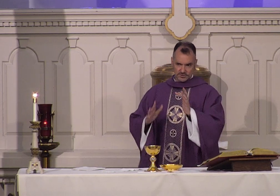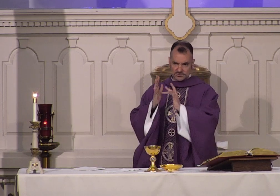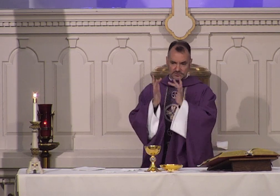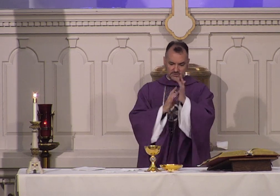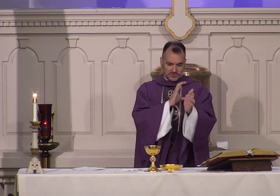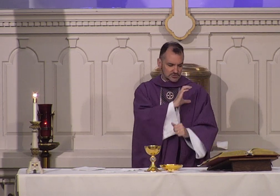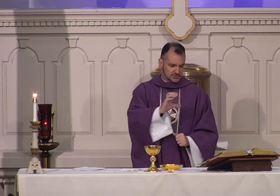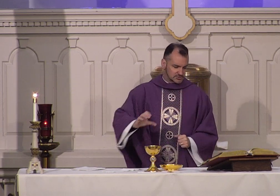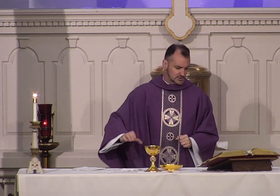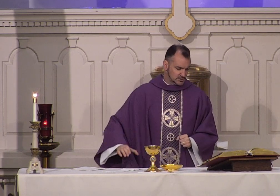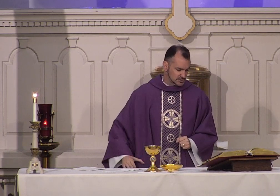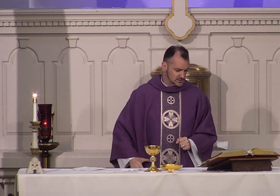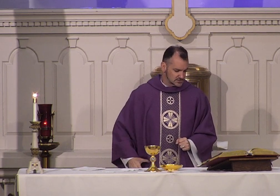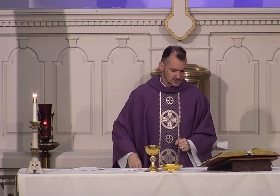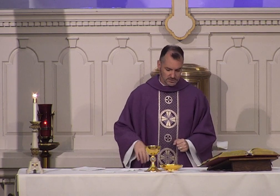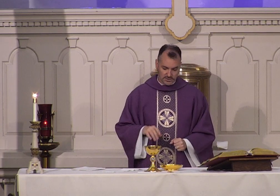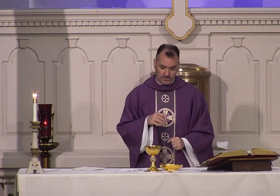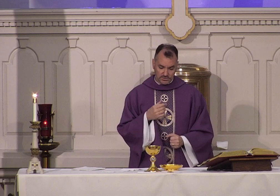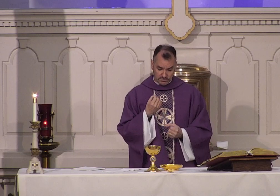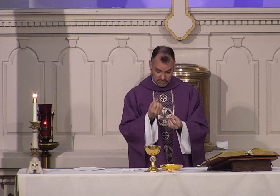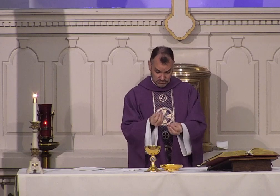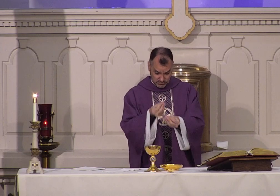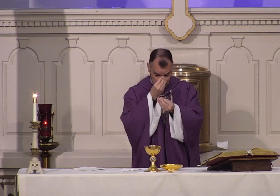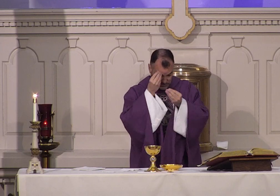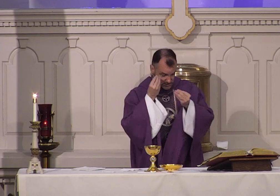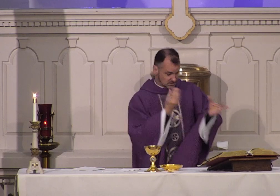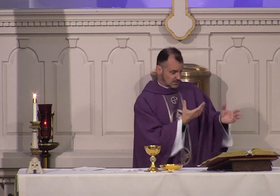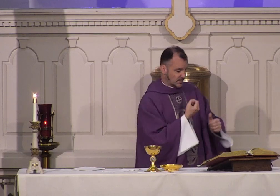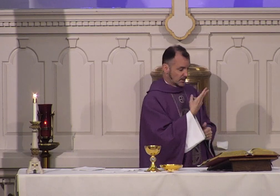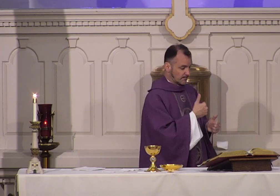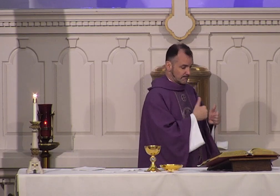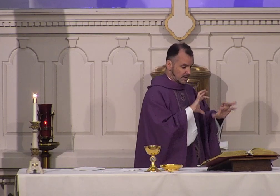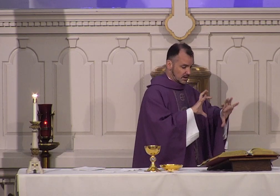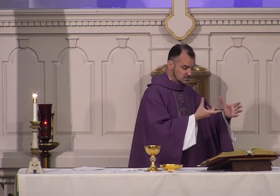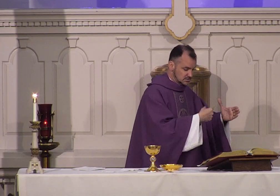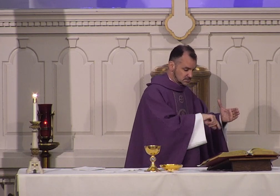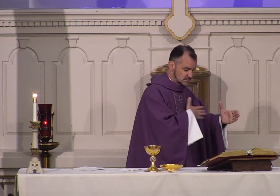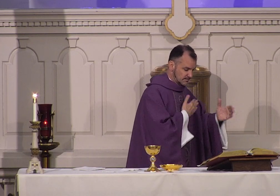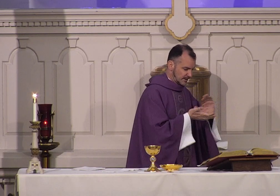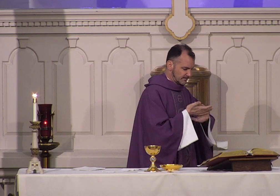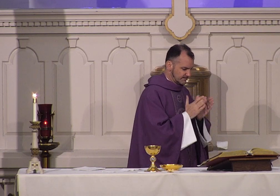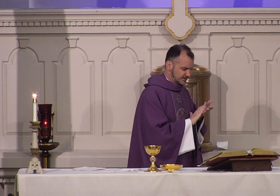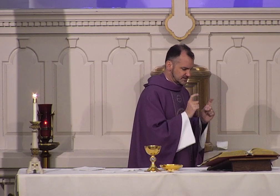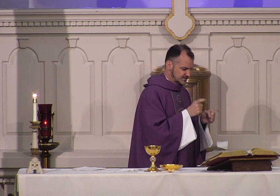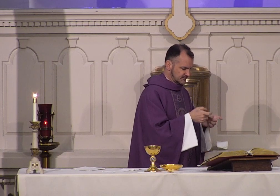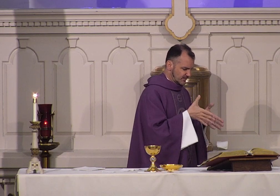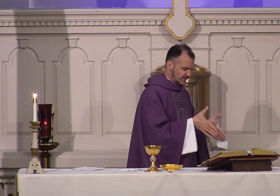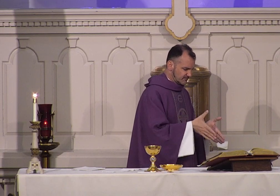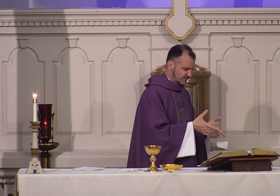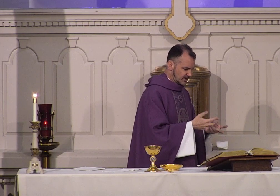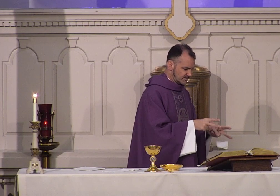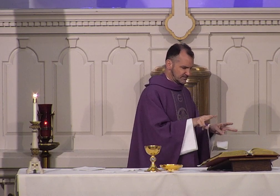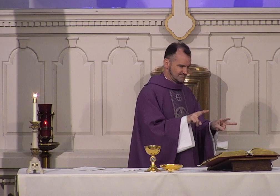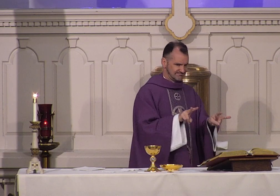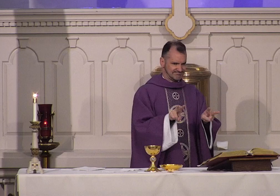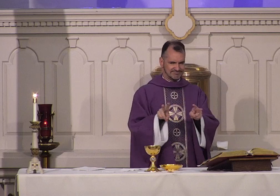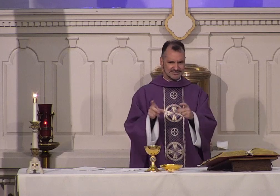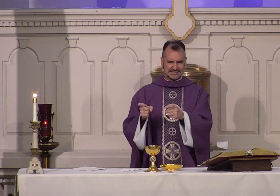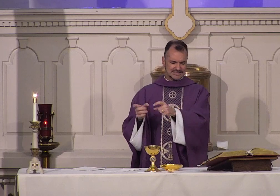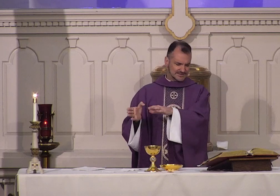Lord Jesus Christ, who said to your apostles, "Peace I leave you, my peace I give you," look not on our sins,